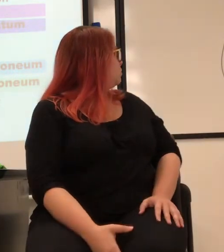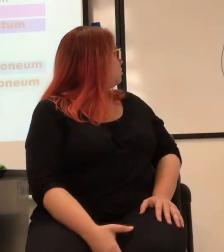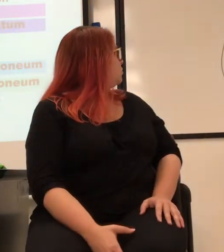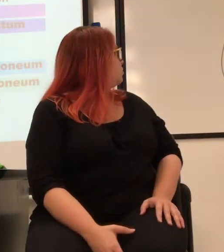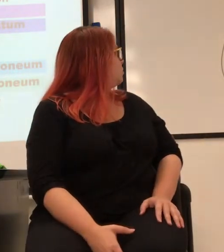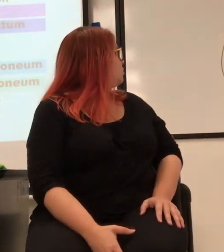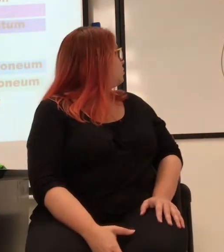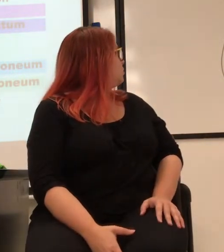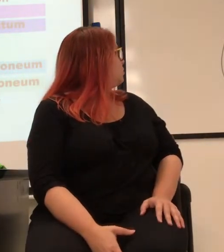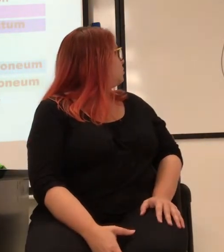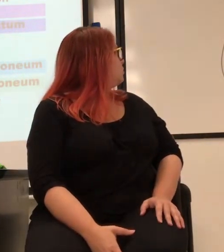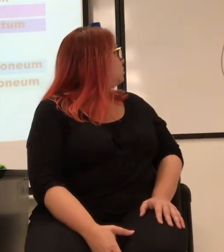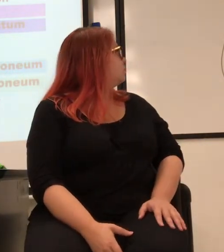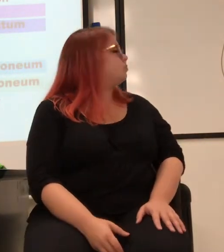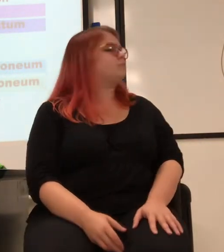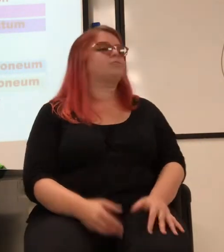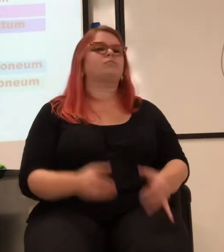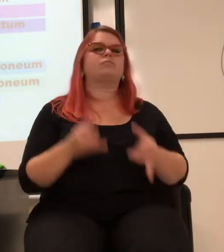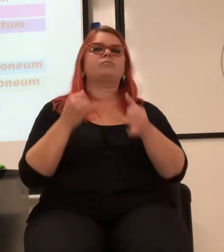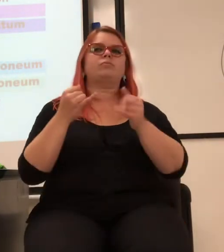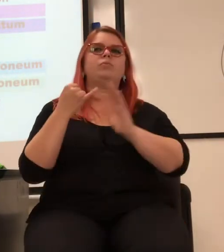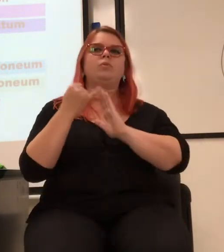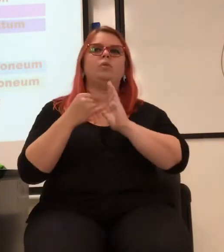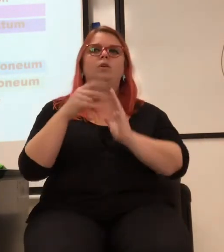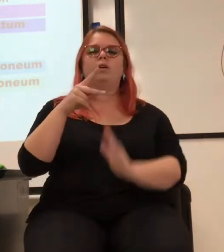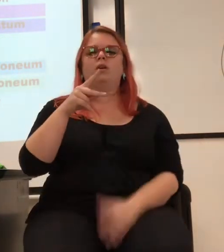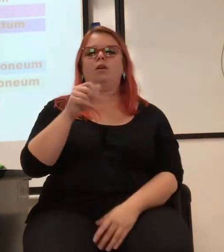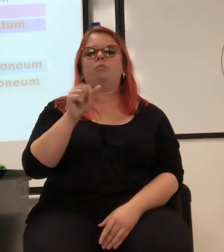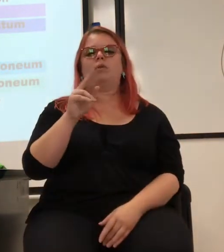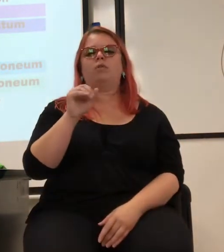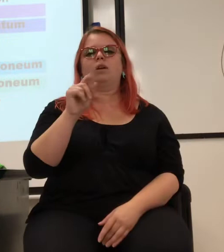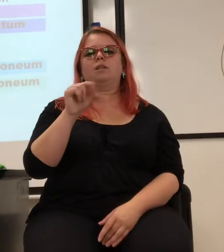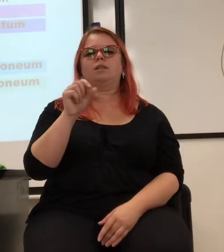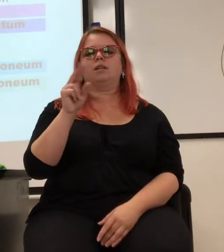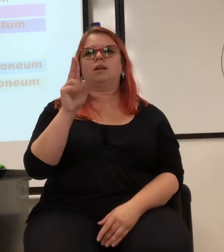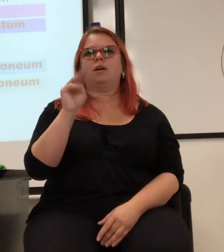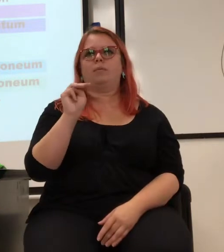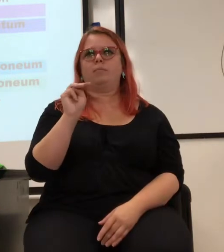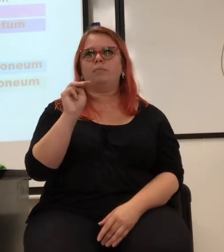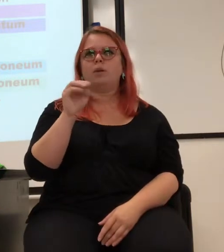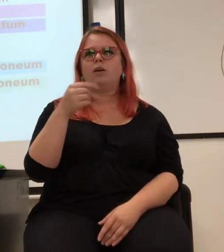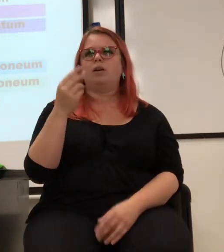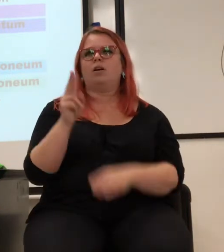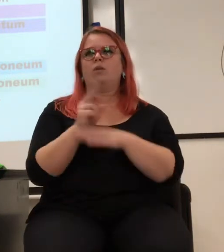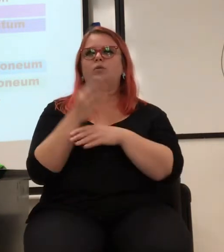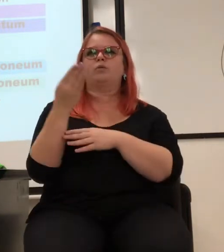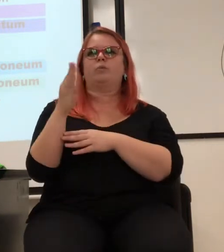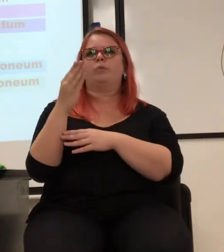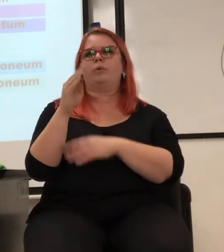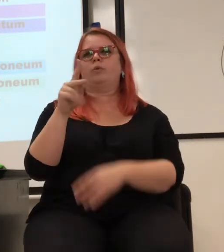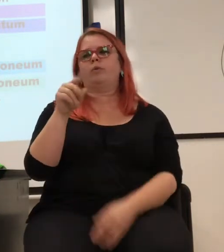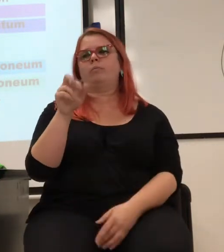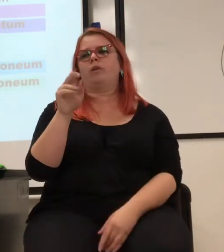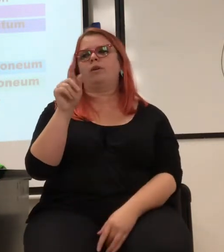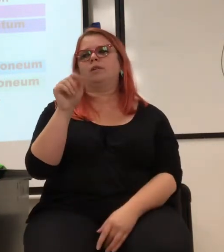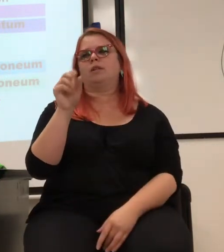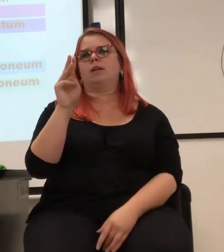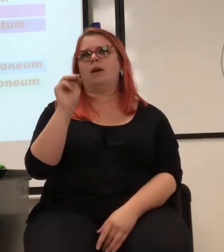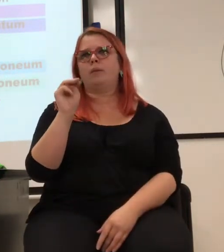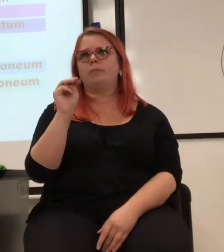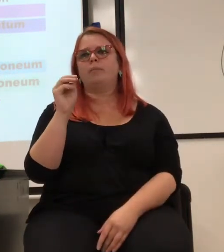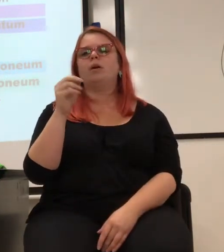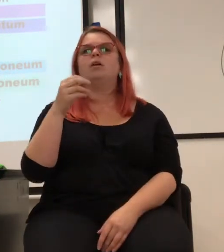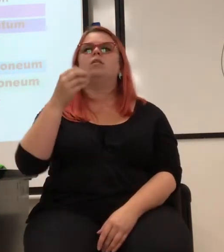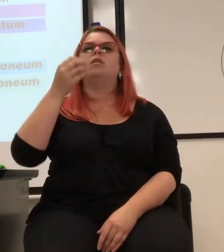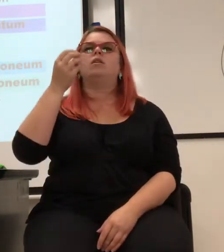Okay, so let's draw the peritoneum. I'll use blue. Lines all this stuff, holds it into place. I like to go through this